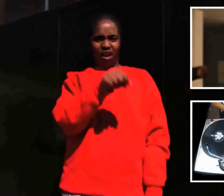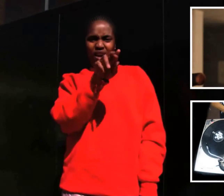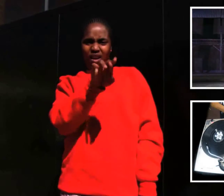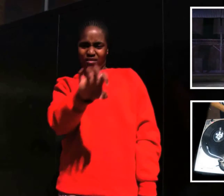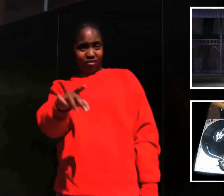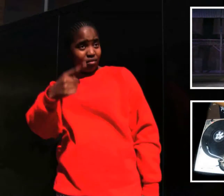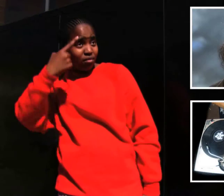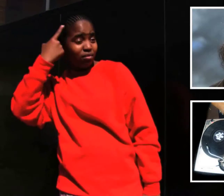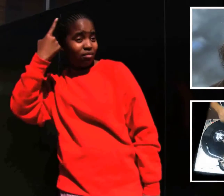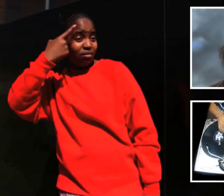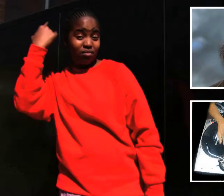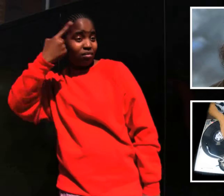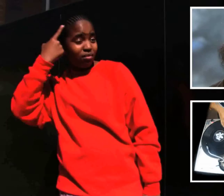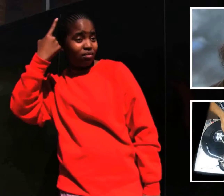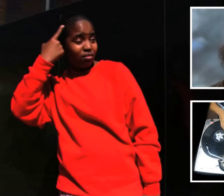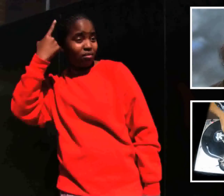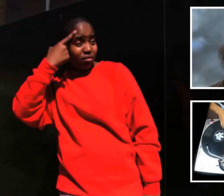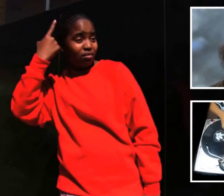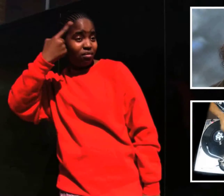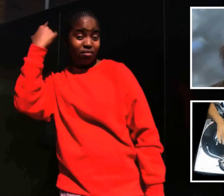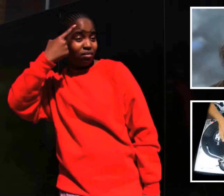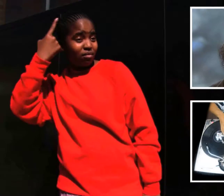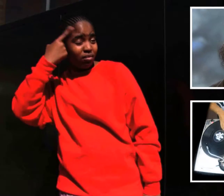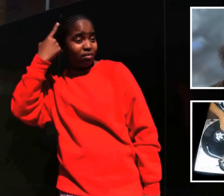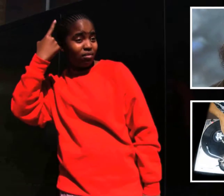DJ Irie. Hi,